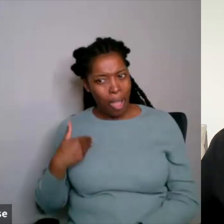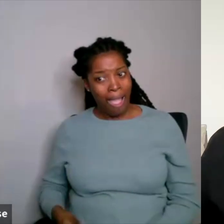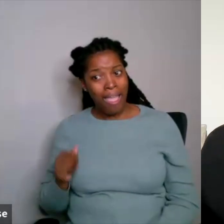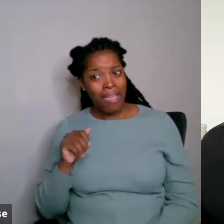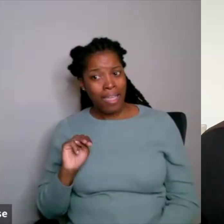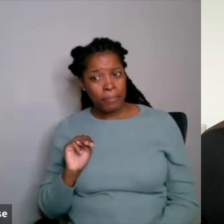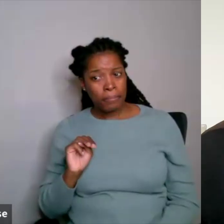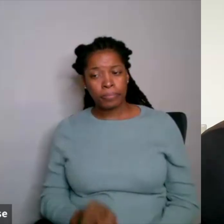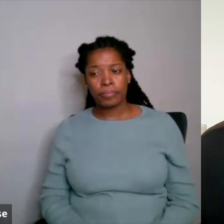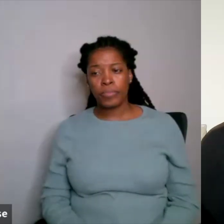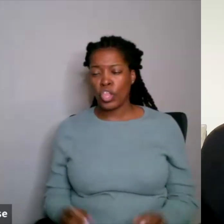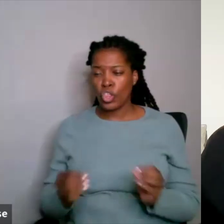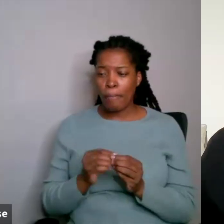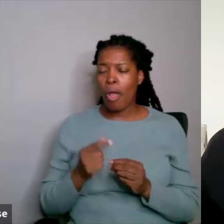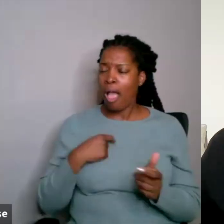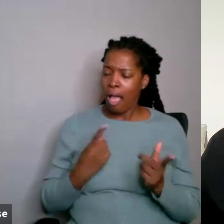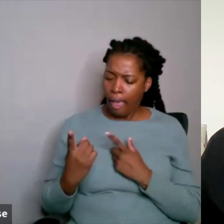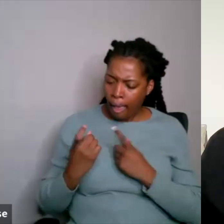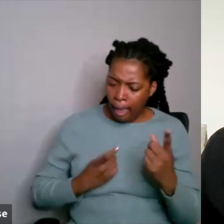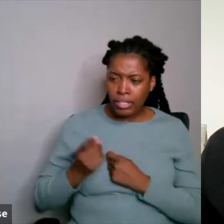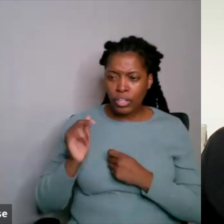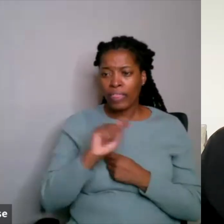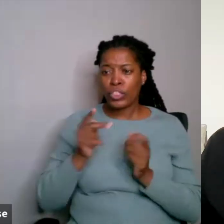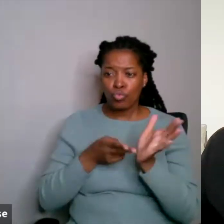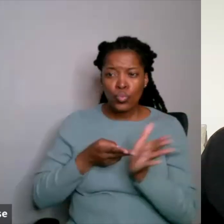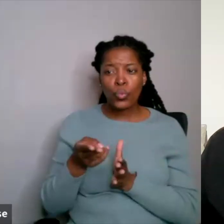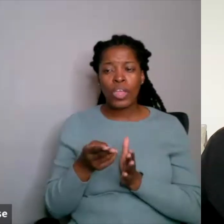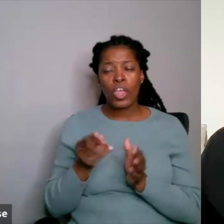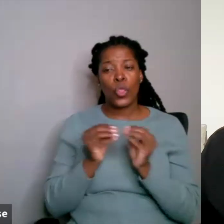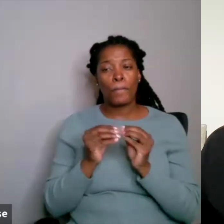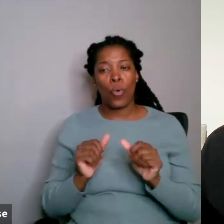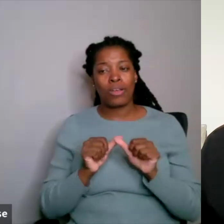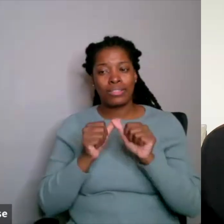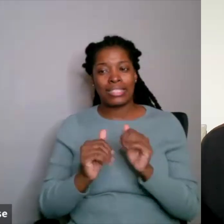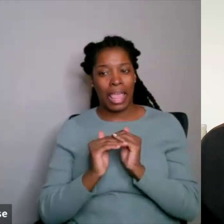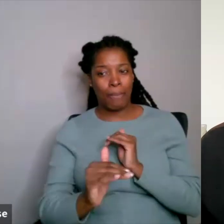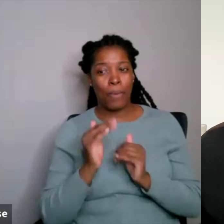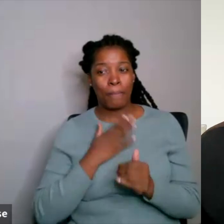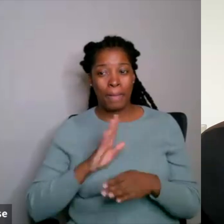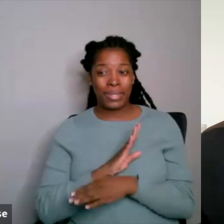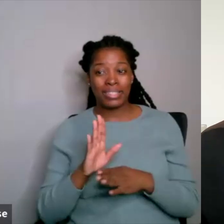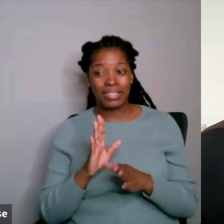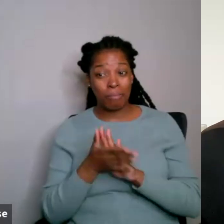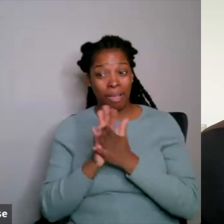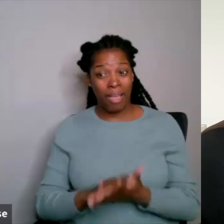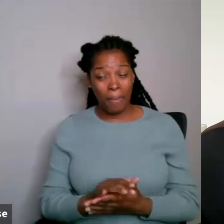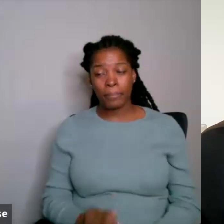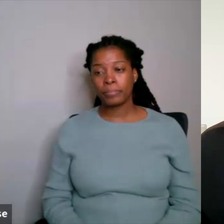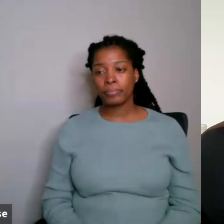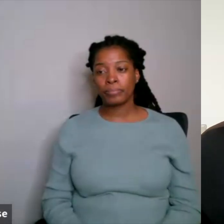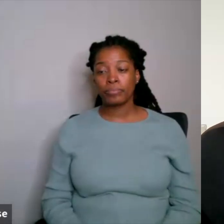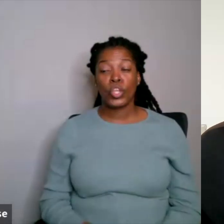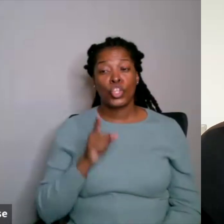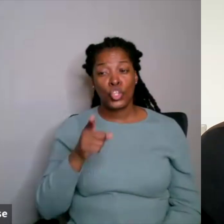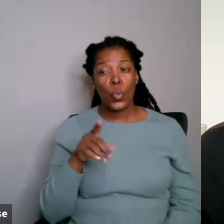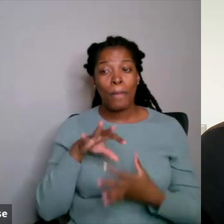I leaned into these truths, the more sustainable my business became. You belong. This is very important.